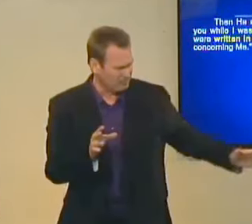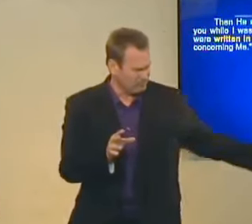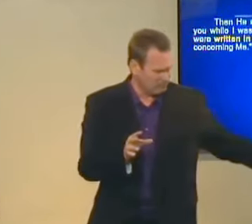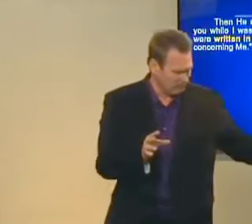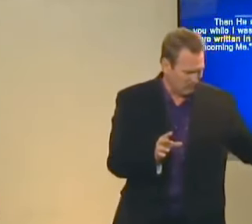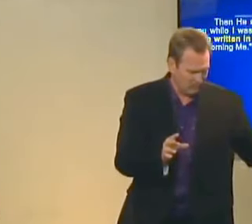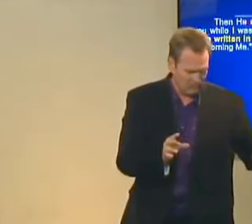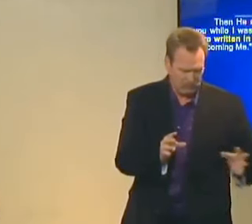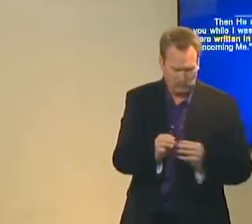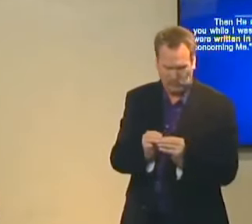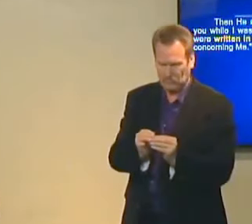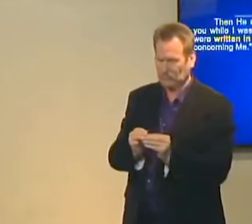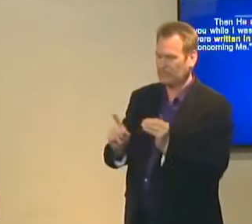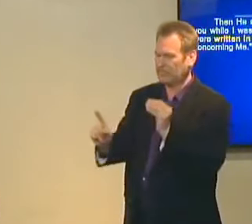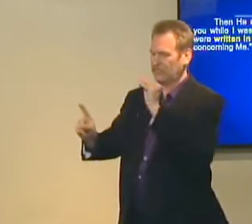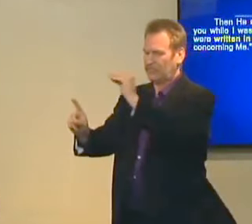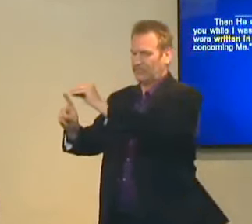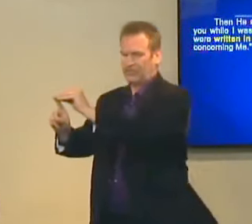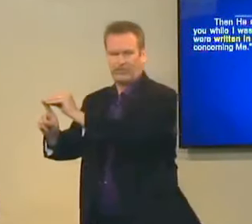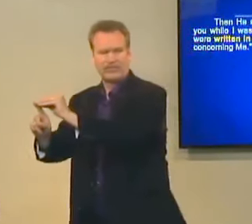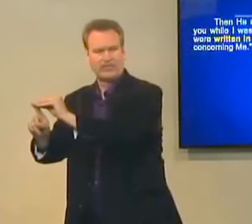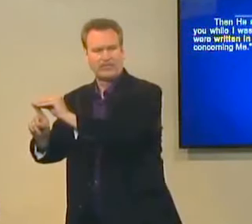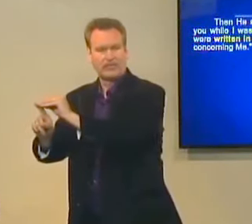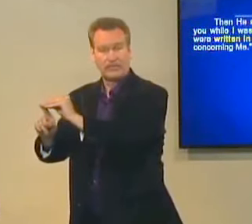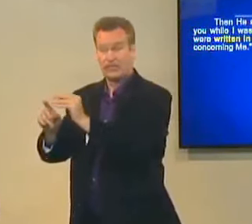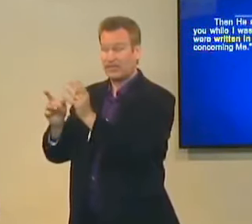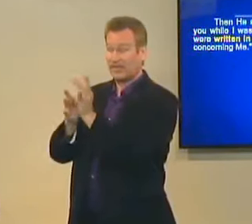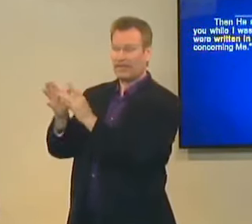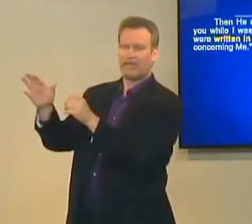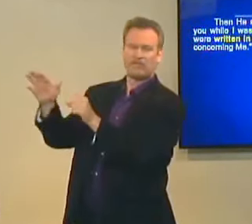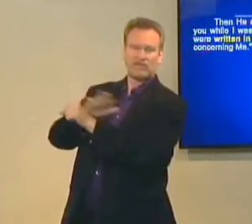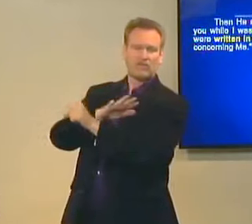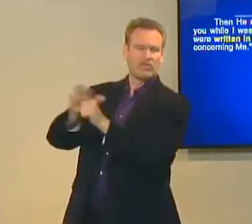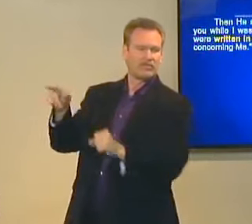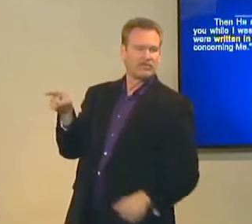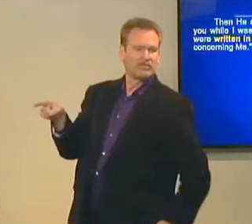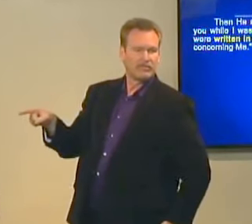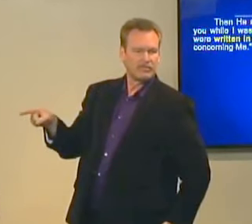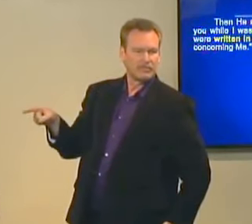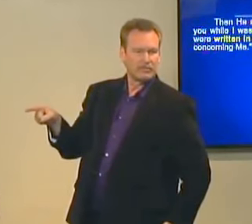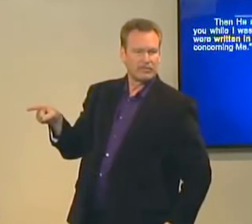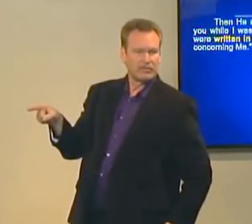everything the sum total of the entire Old Testament is fulfilled in Jesus Christ